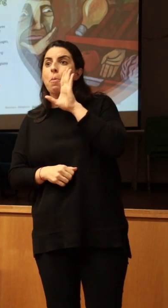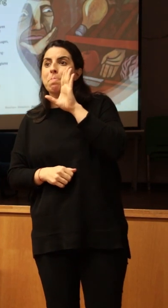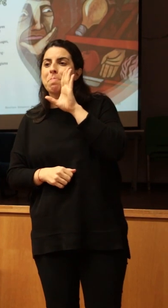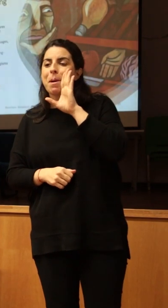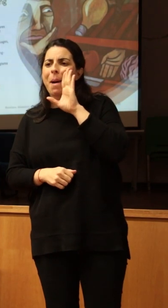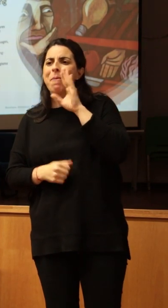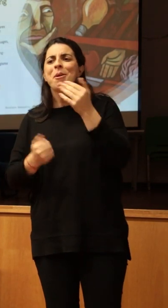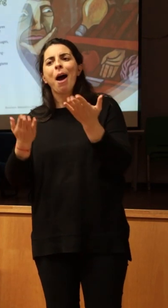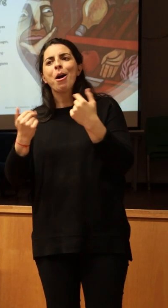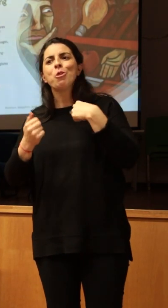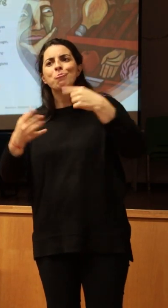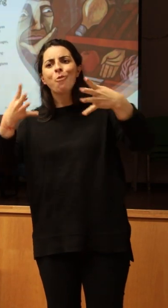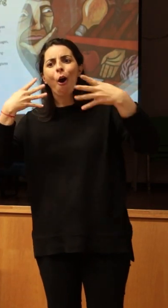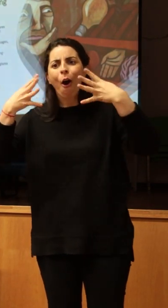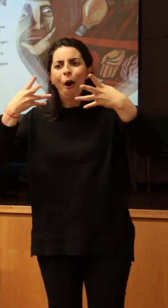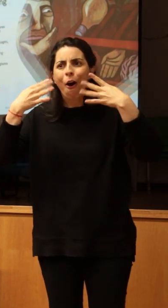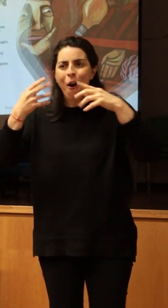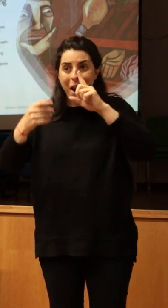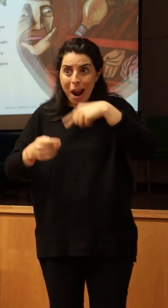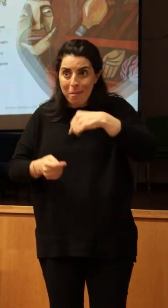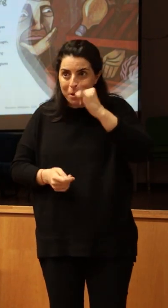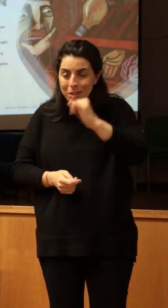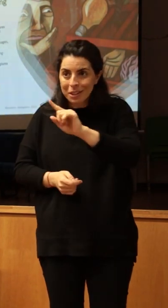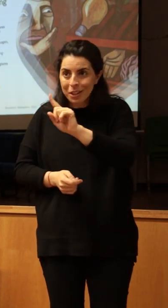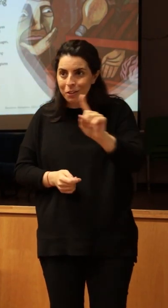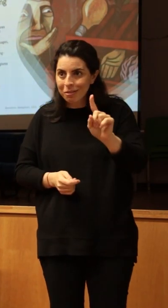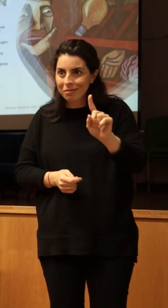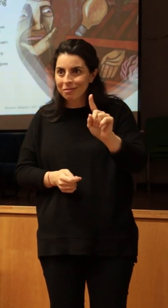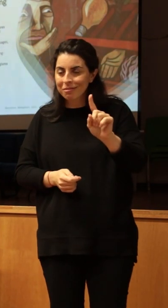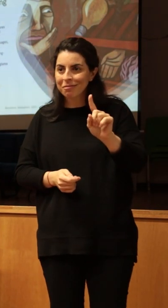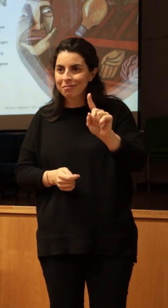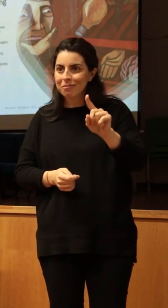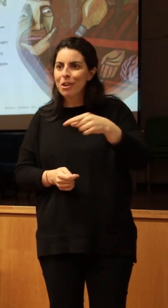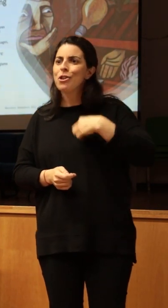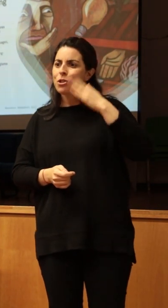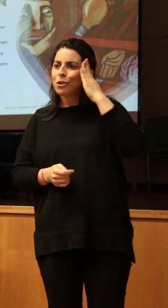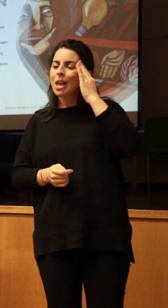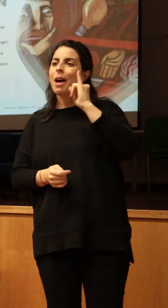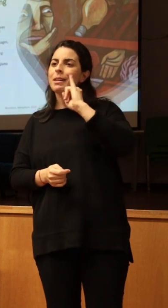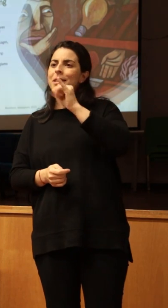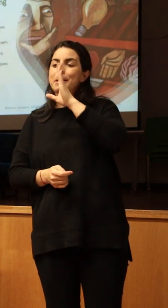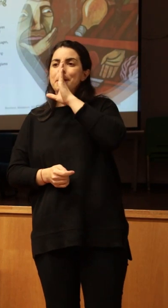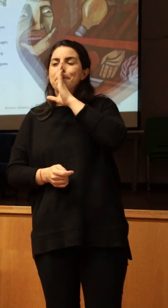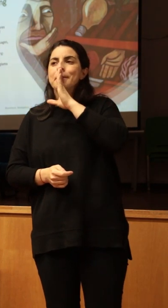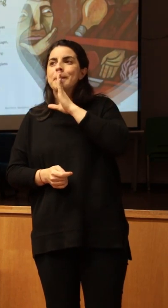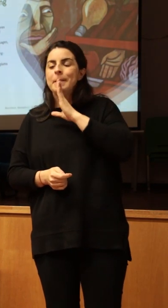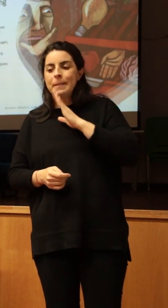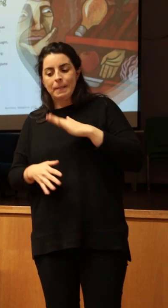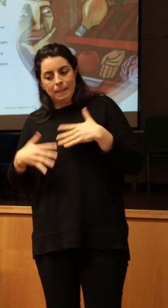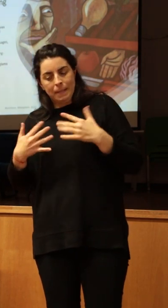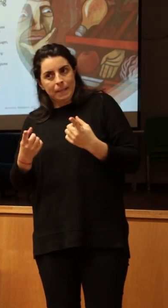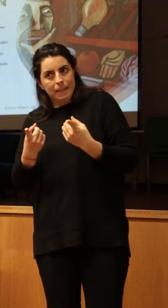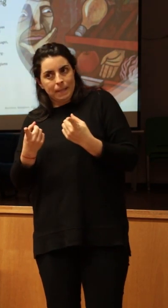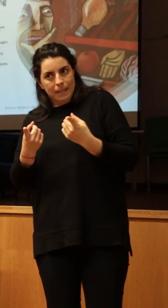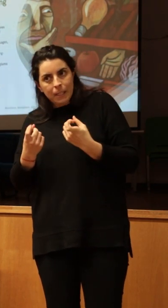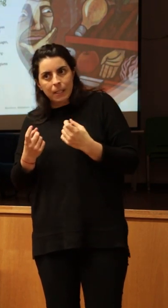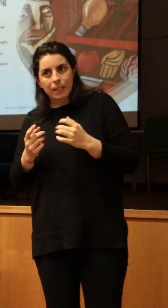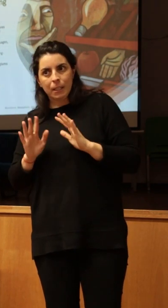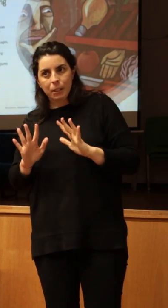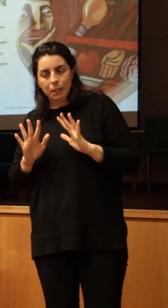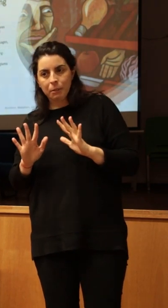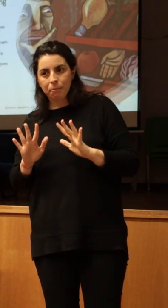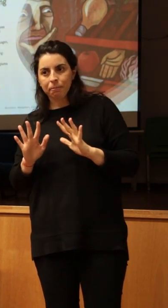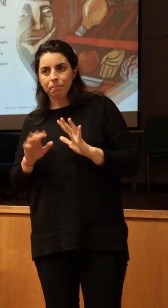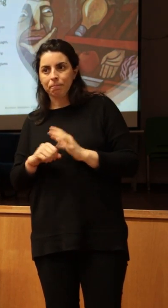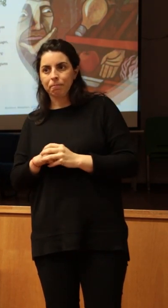corres? I know your patience is getting less and less. Sé que se te está agotando la paciencia. But how about you walk? Pero ¿qué